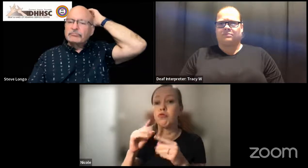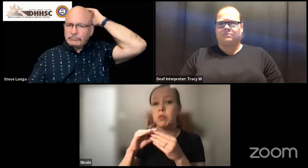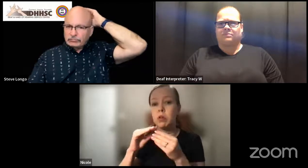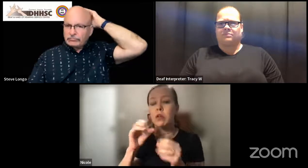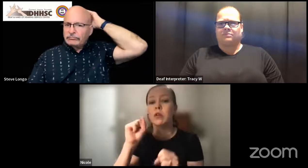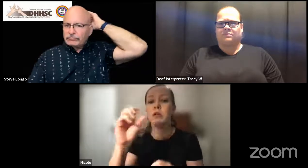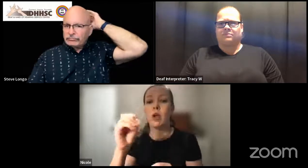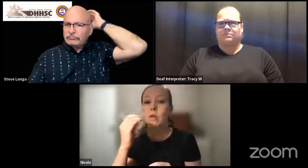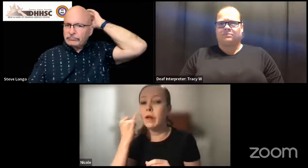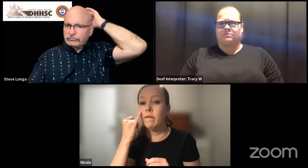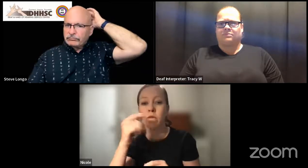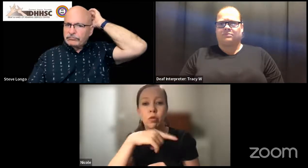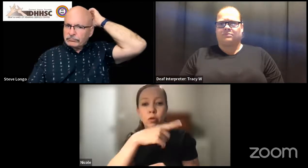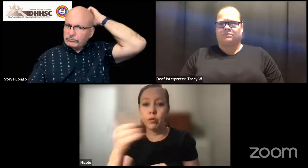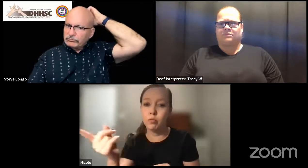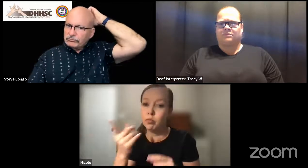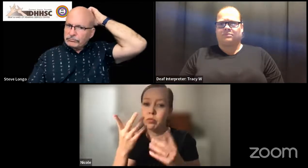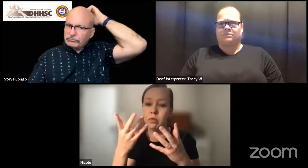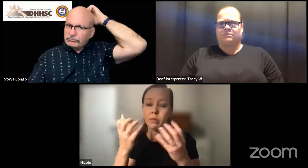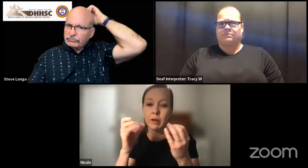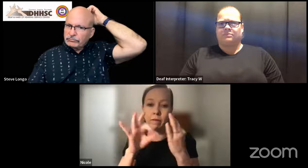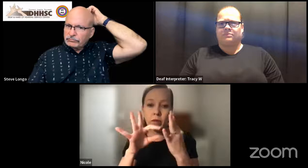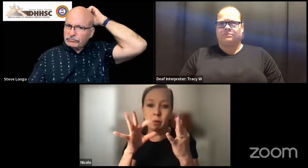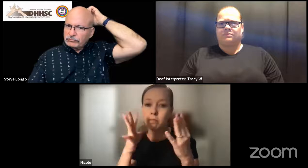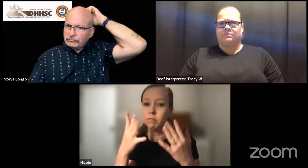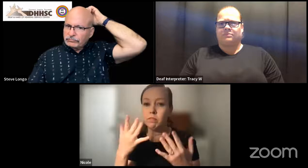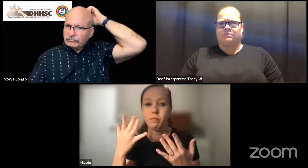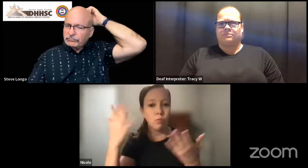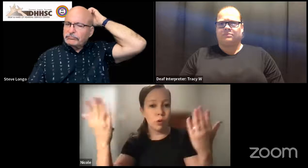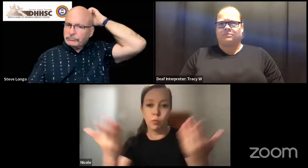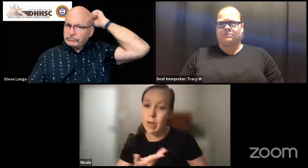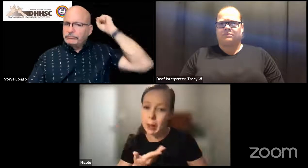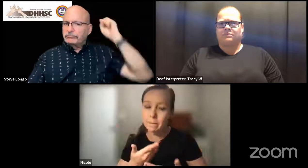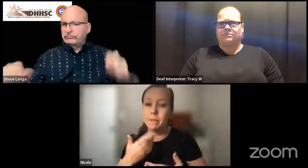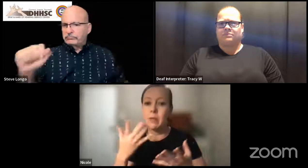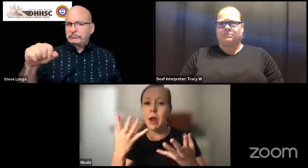have received feedback. I know she has too. So